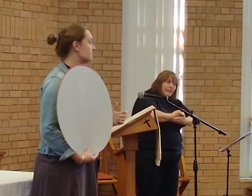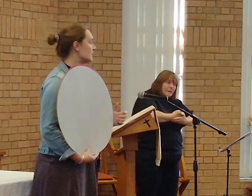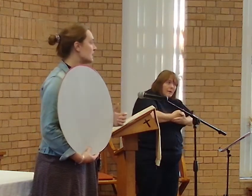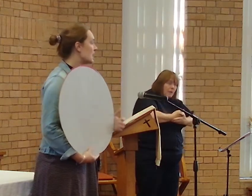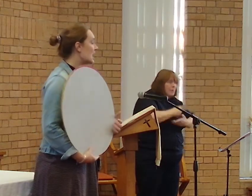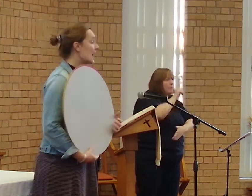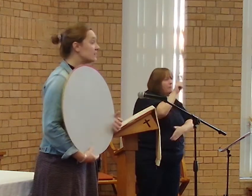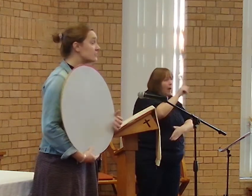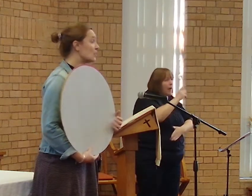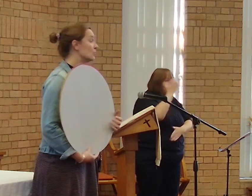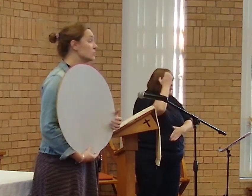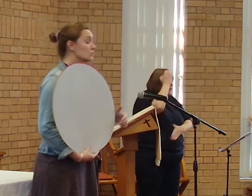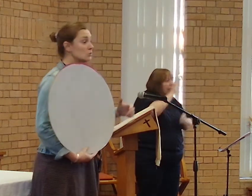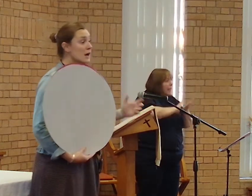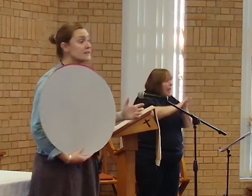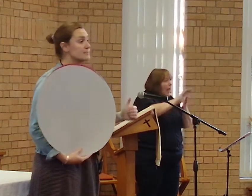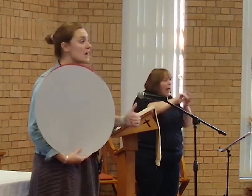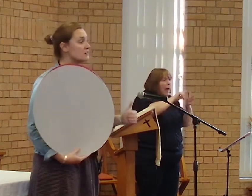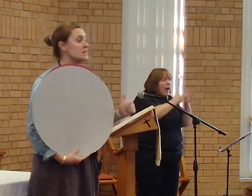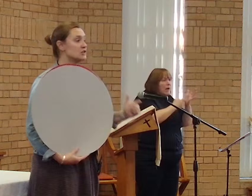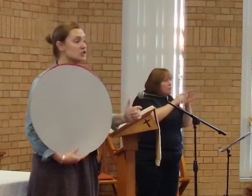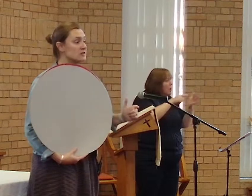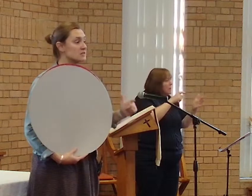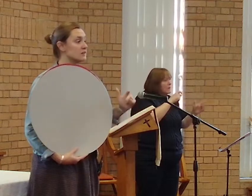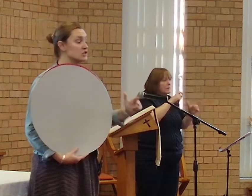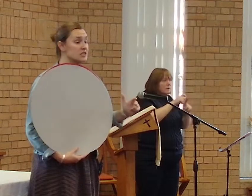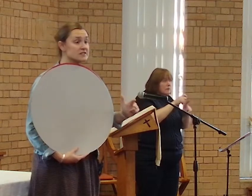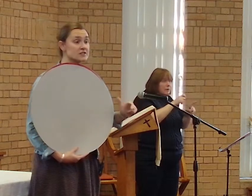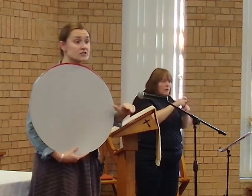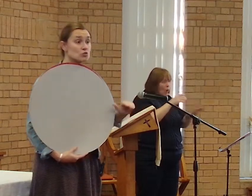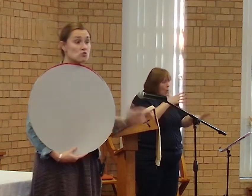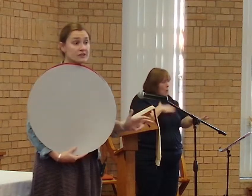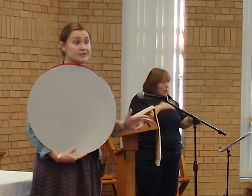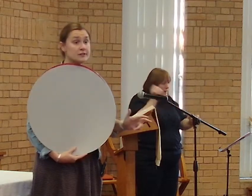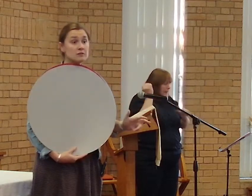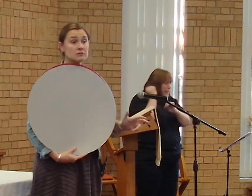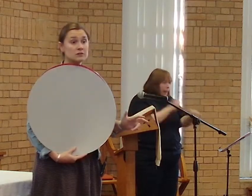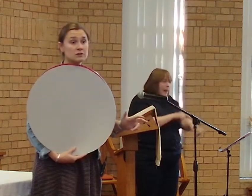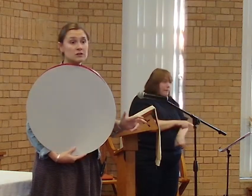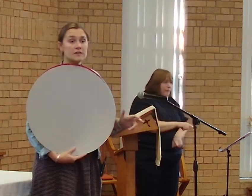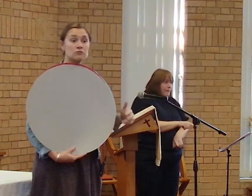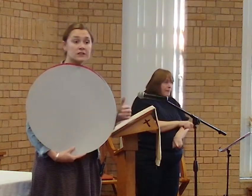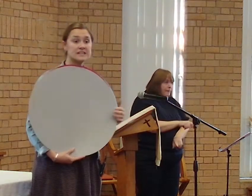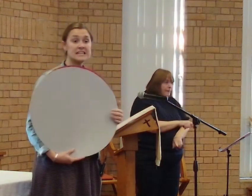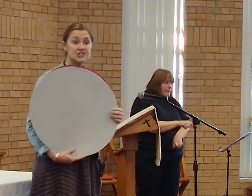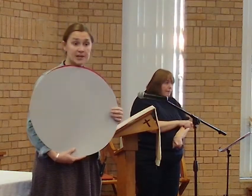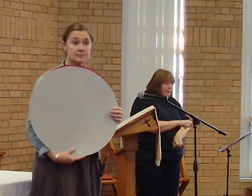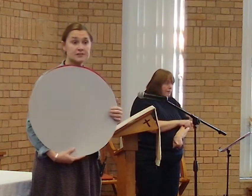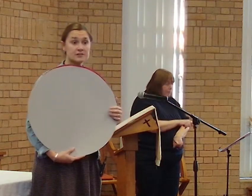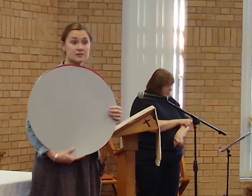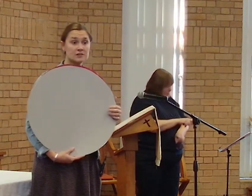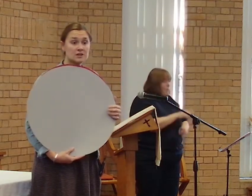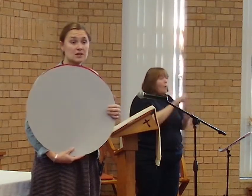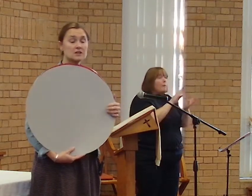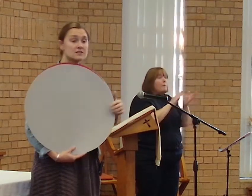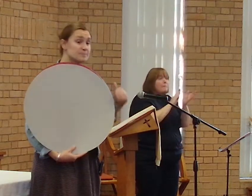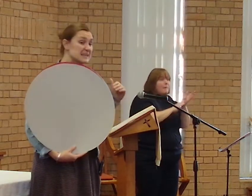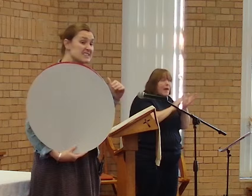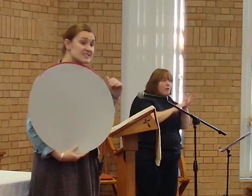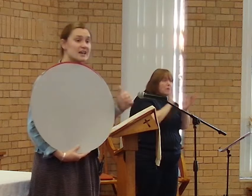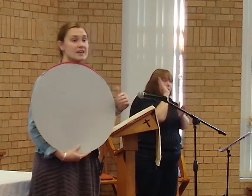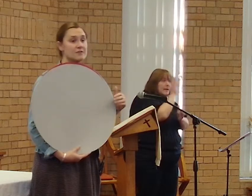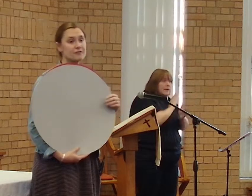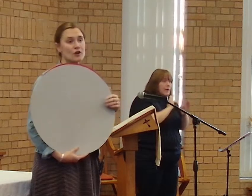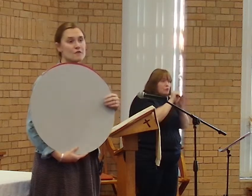him. And so, where do Mary and Joseph and Jesus run to? They run to Egypt to